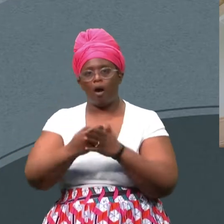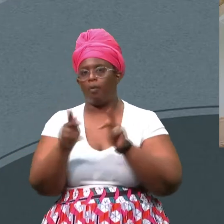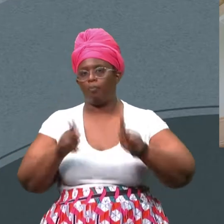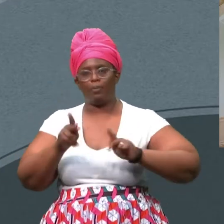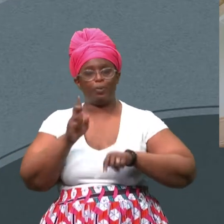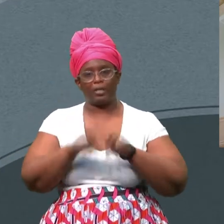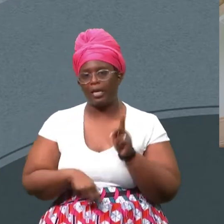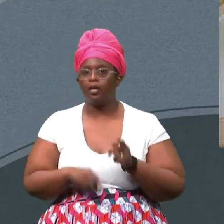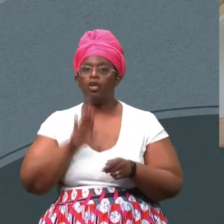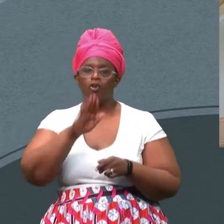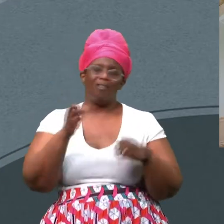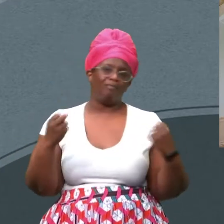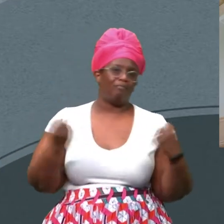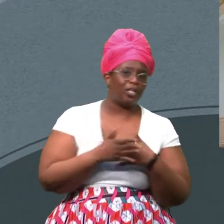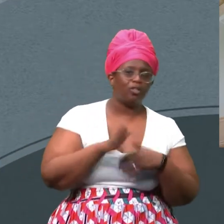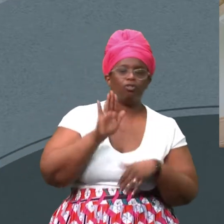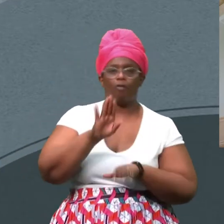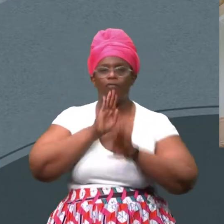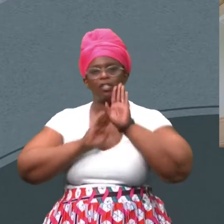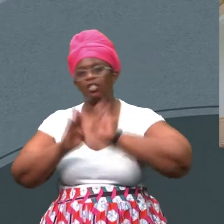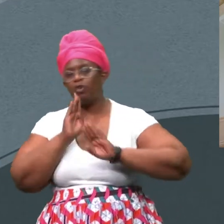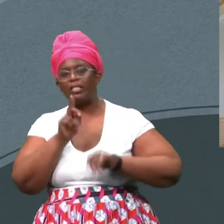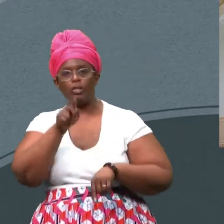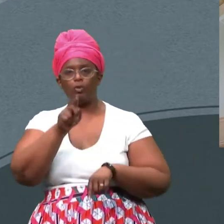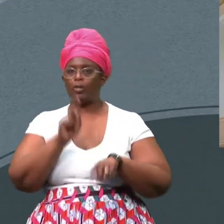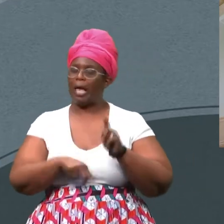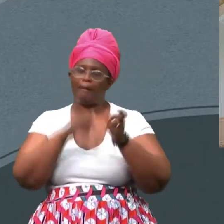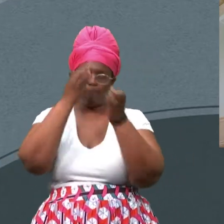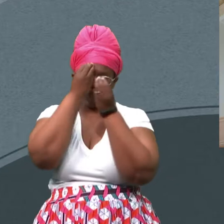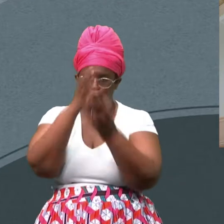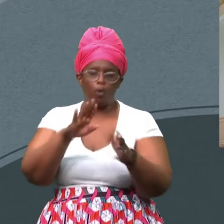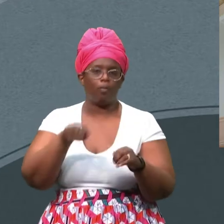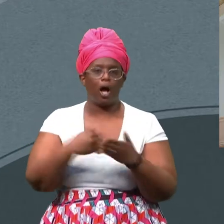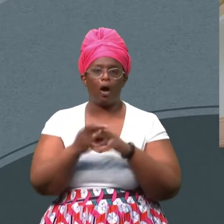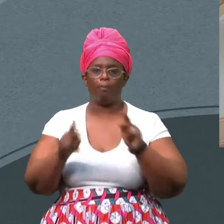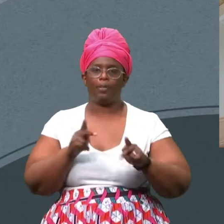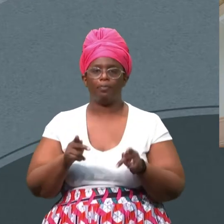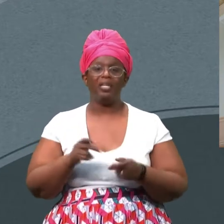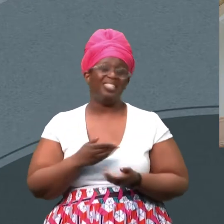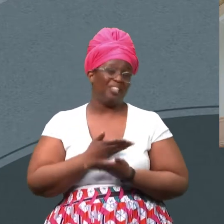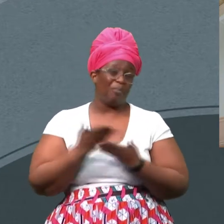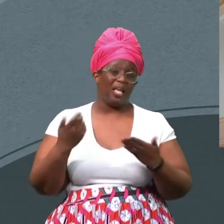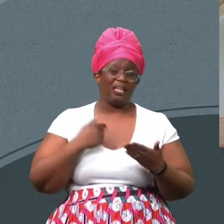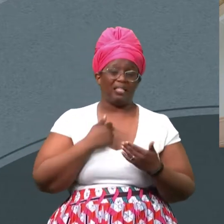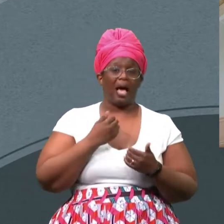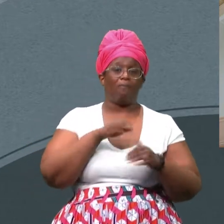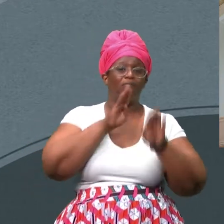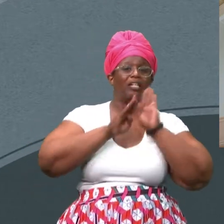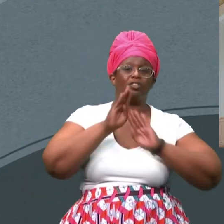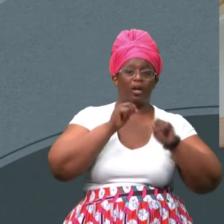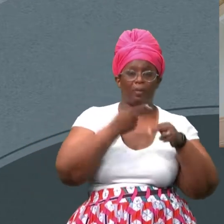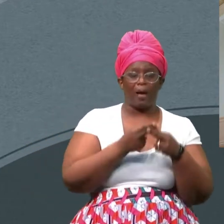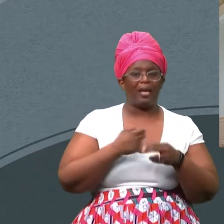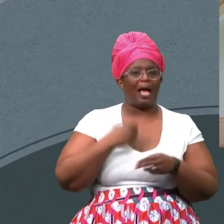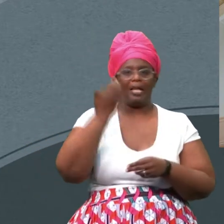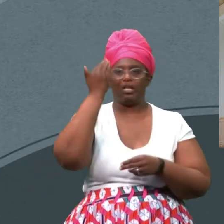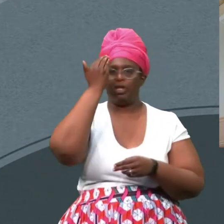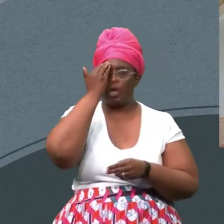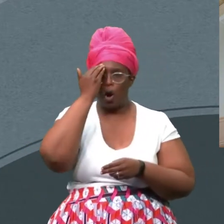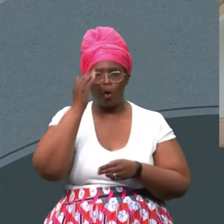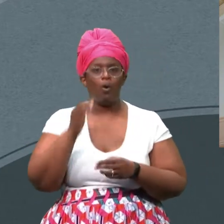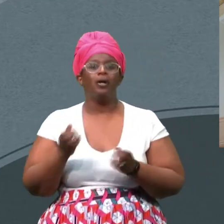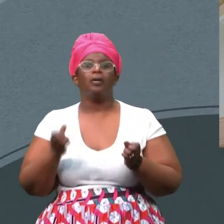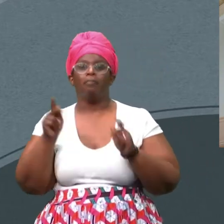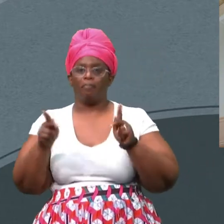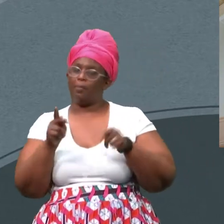your fears and your frustrations with everyone. There's some things that I'm frustrated about that I know everyone can't handle, knowing